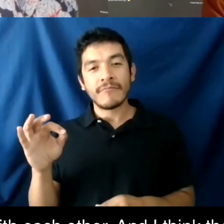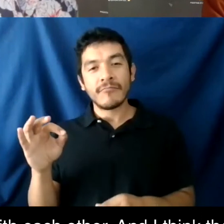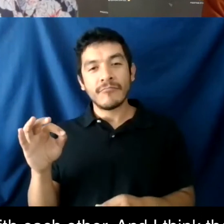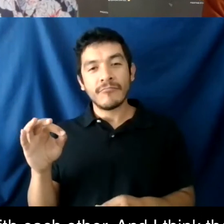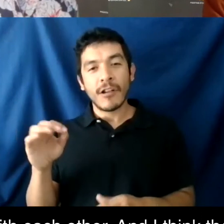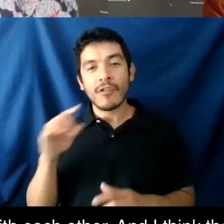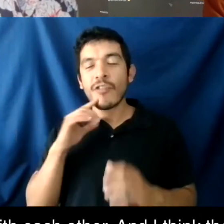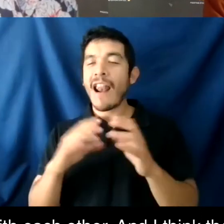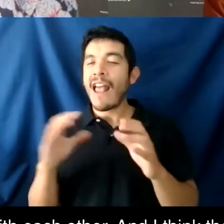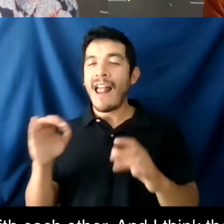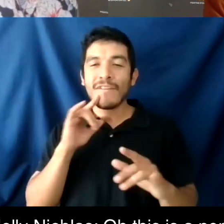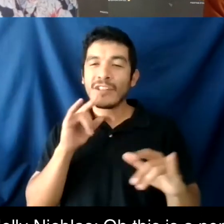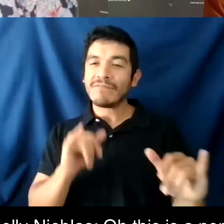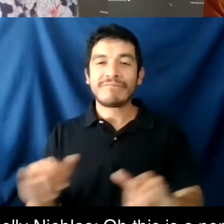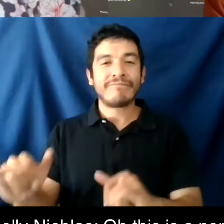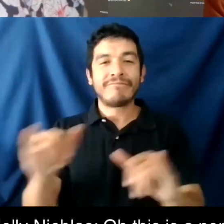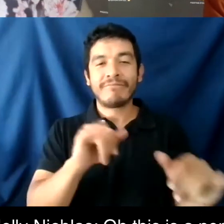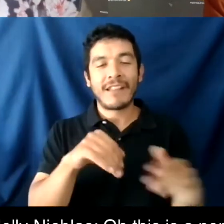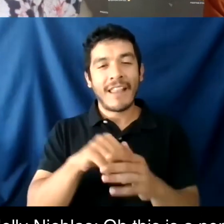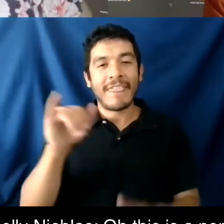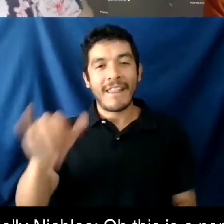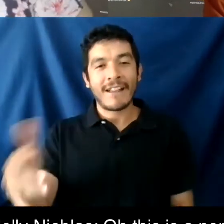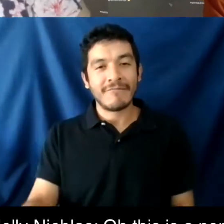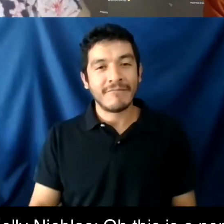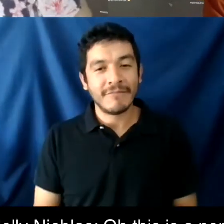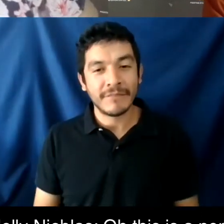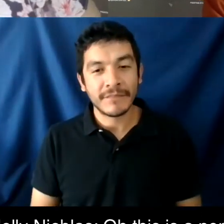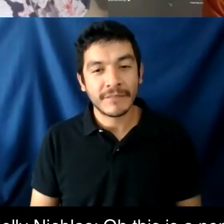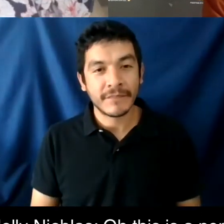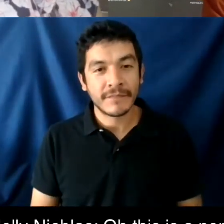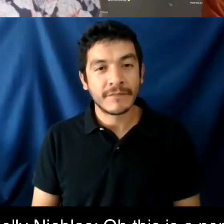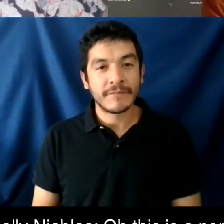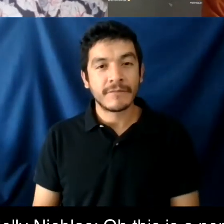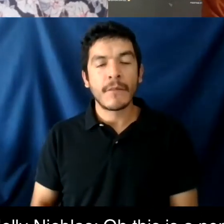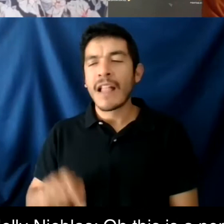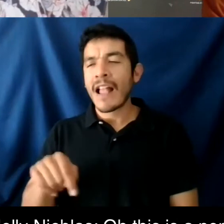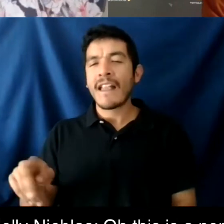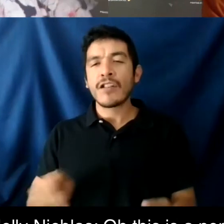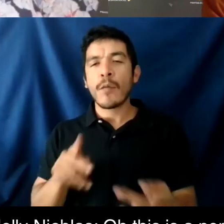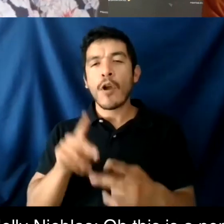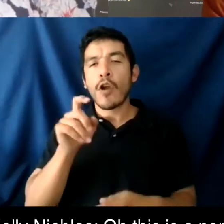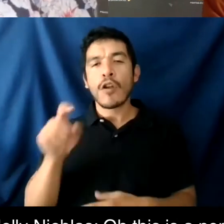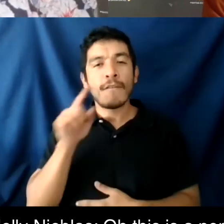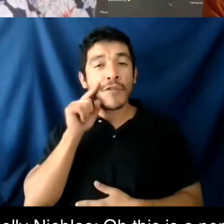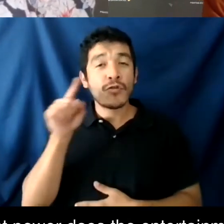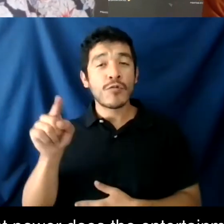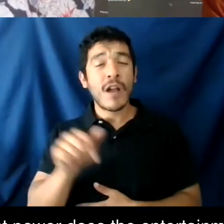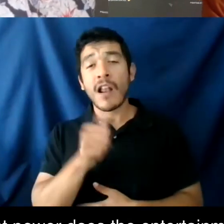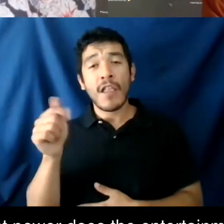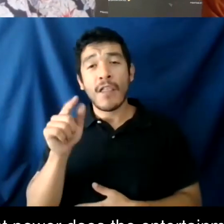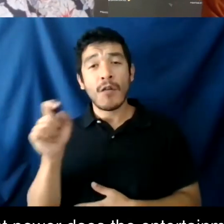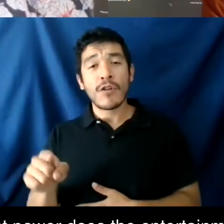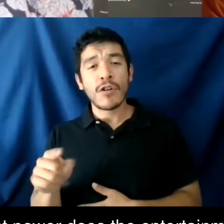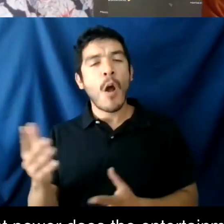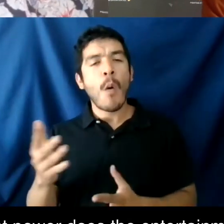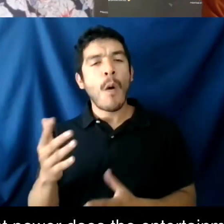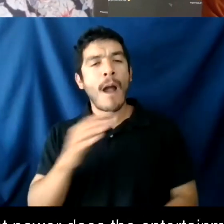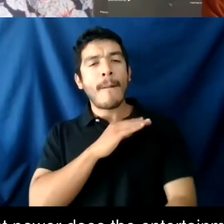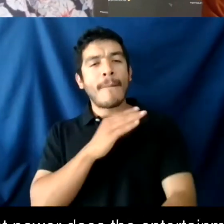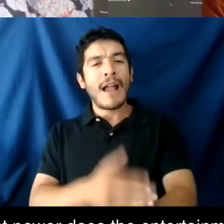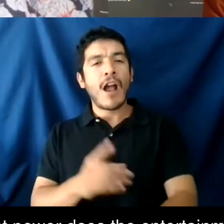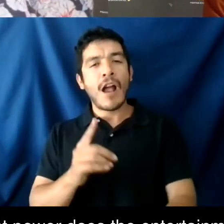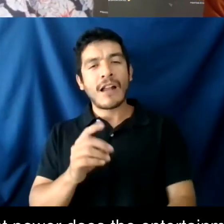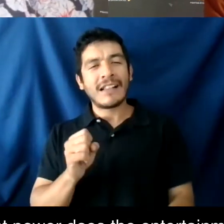just a lot of commonality in that. So Oh, this is a perfect question for you. Another question. What power does